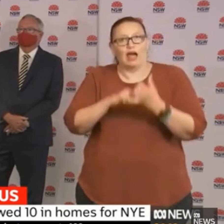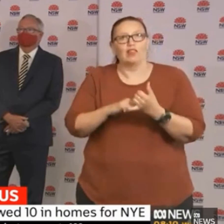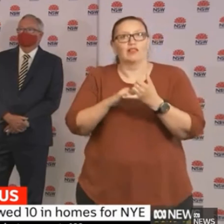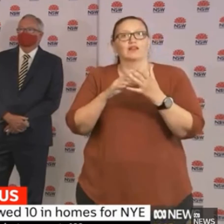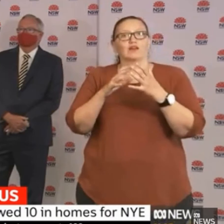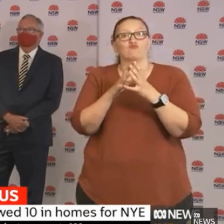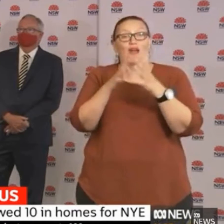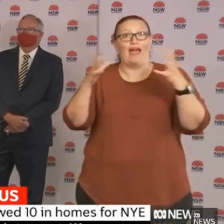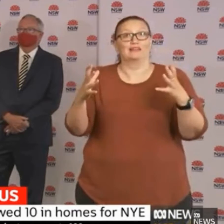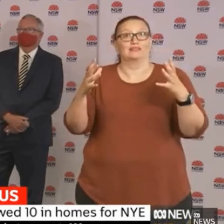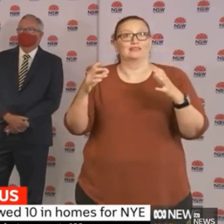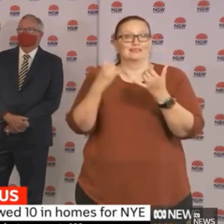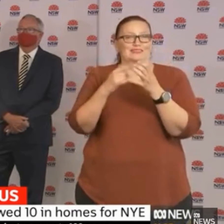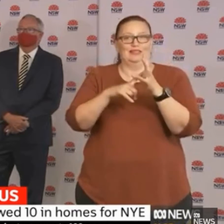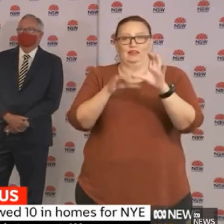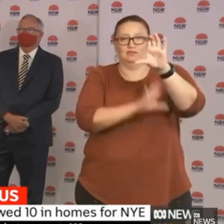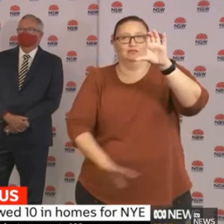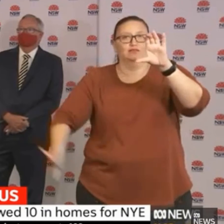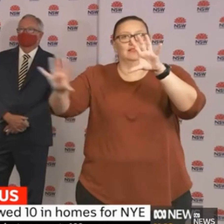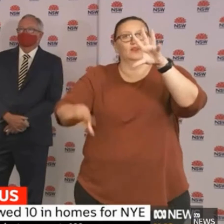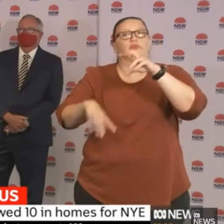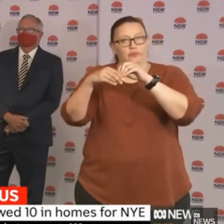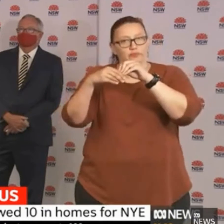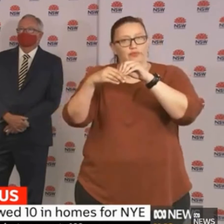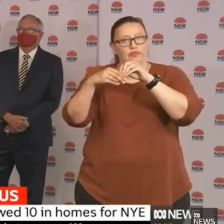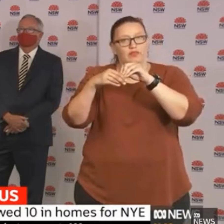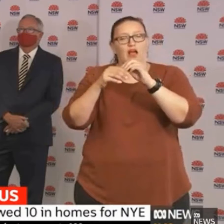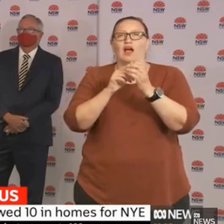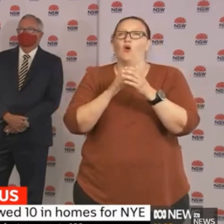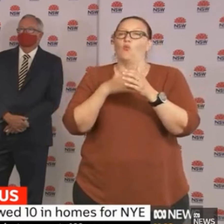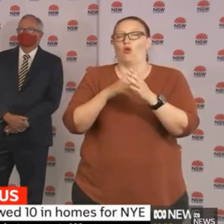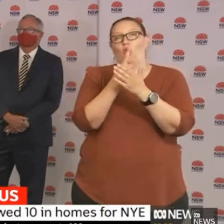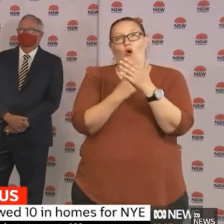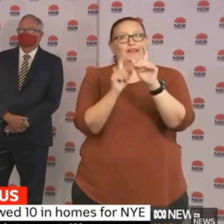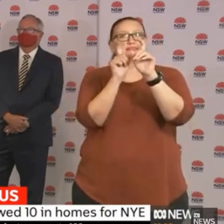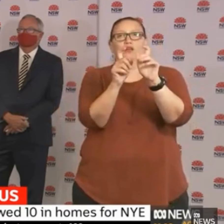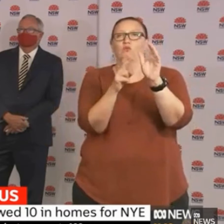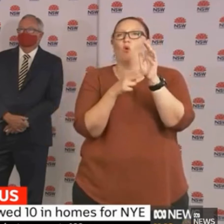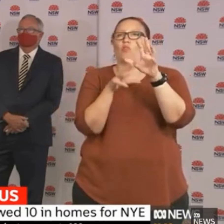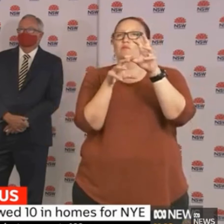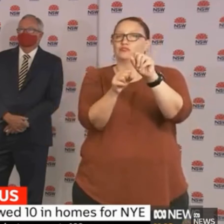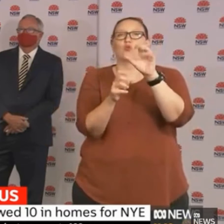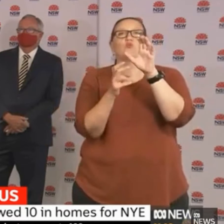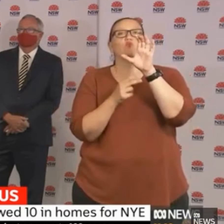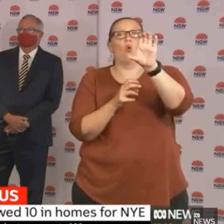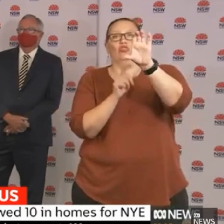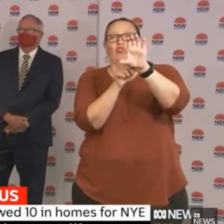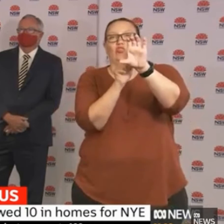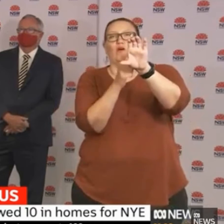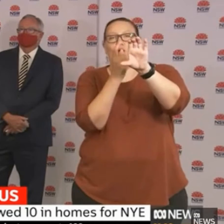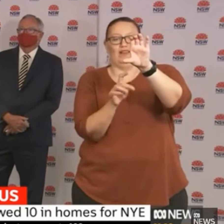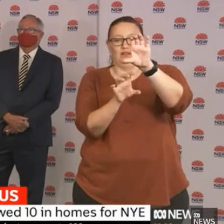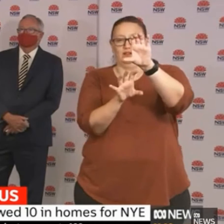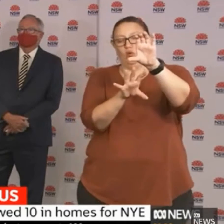possible, and that's the next logical step for us. But we'll want to wait a few more days to make sure the virus any